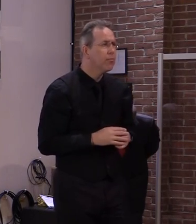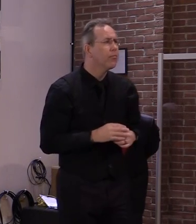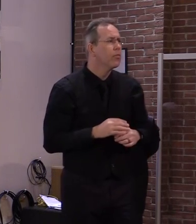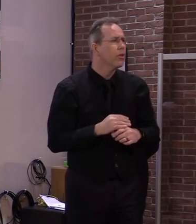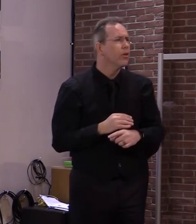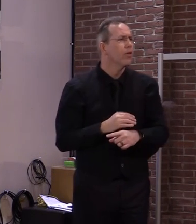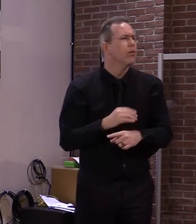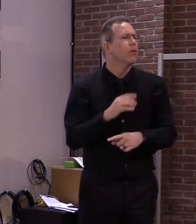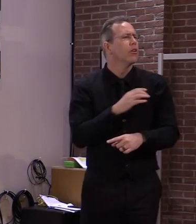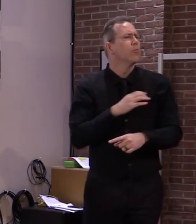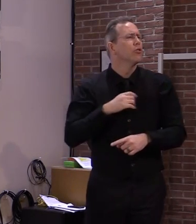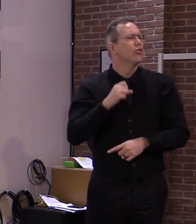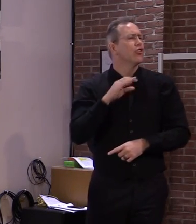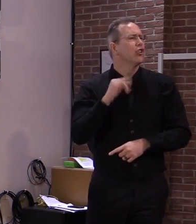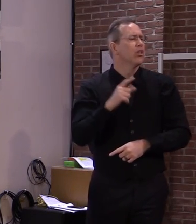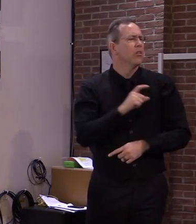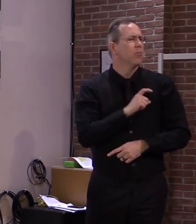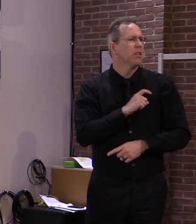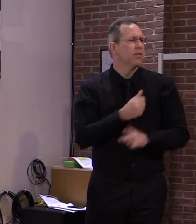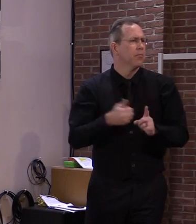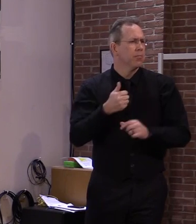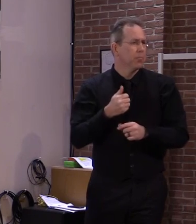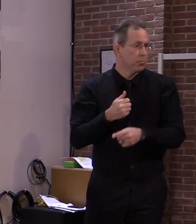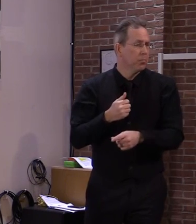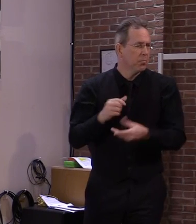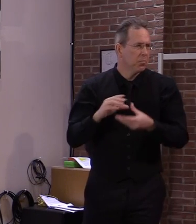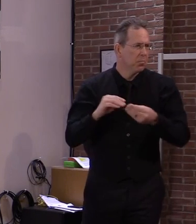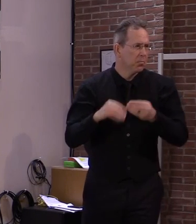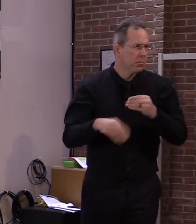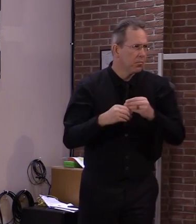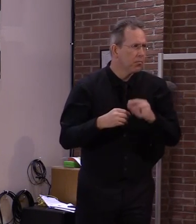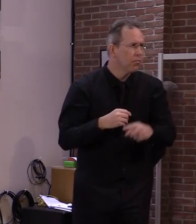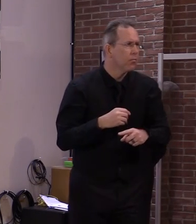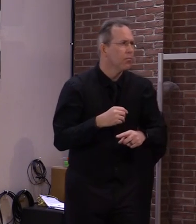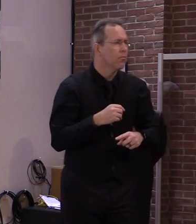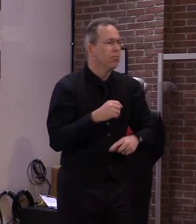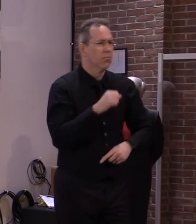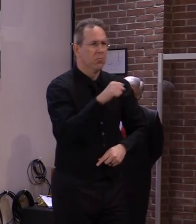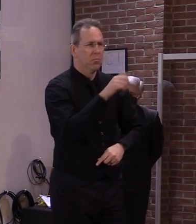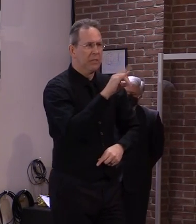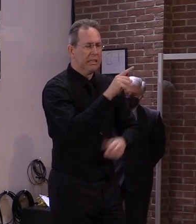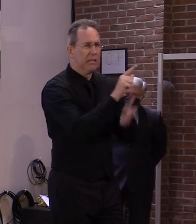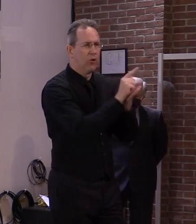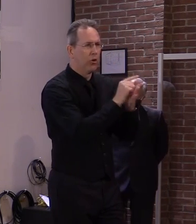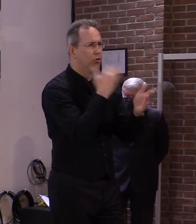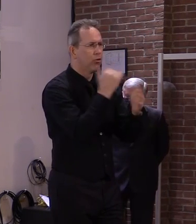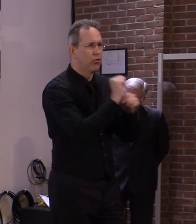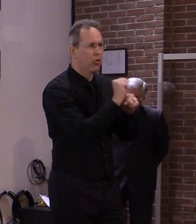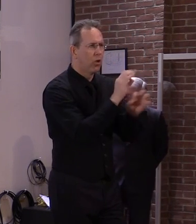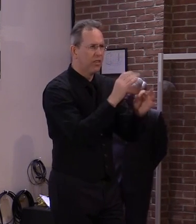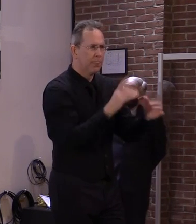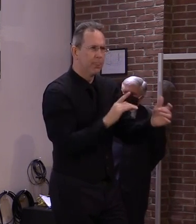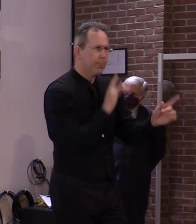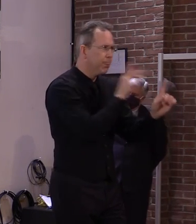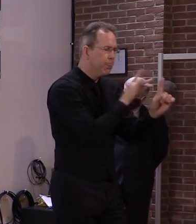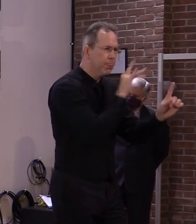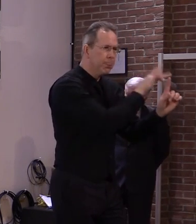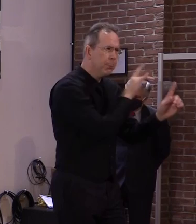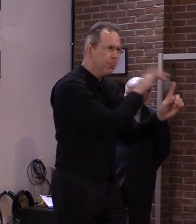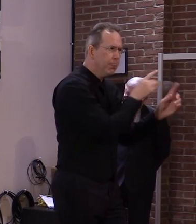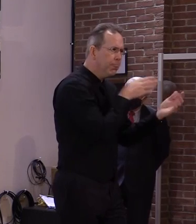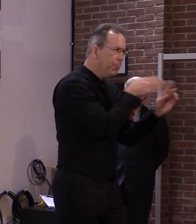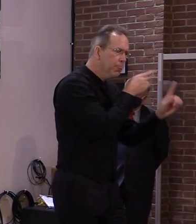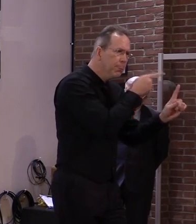Attorney General has been, their office has been very responsive. There have been a number of things that they've assisted with short of having to send a